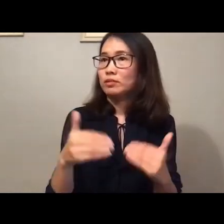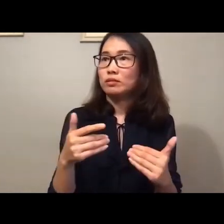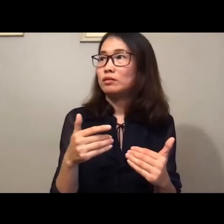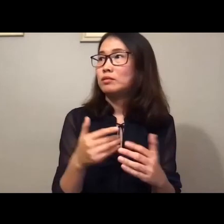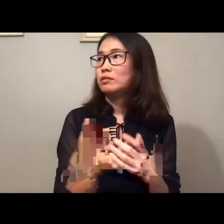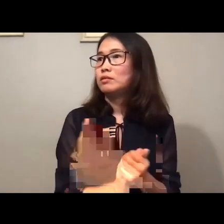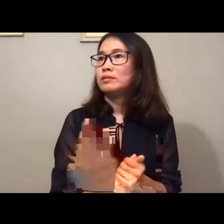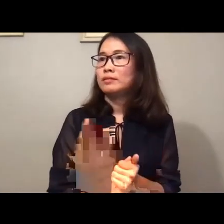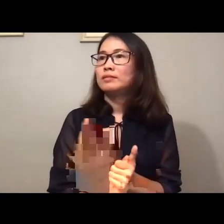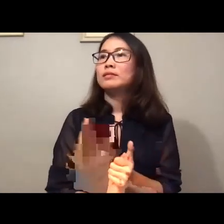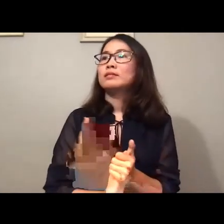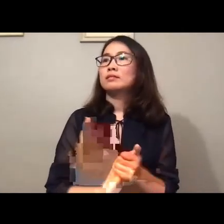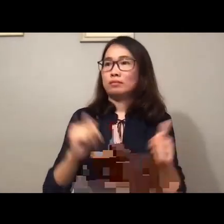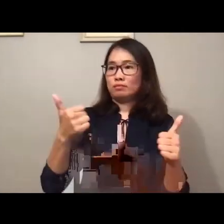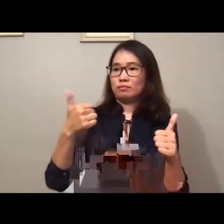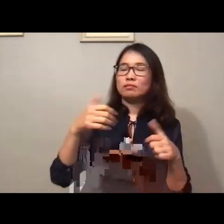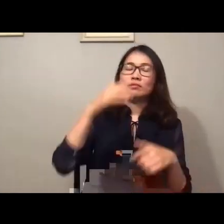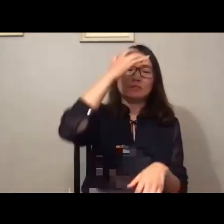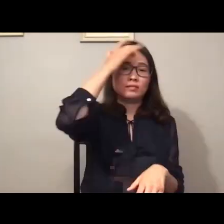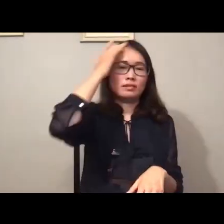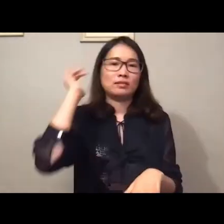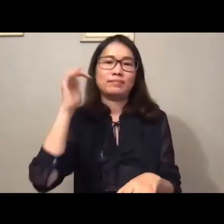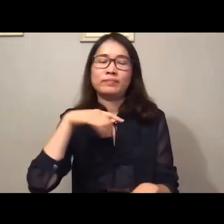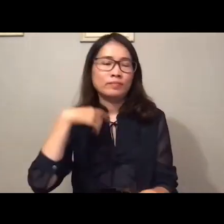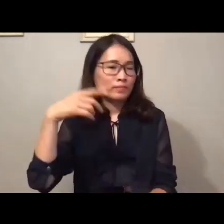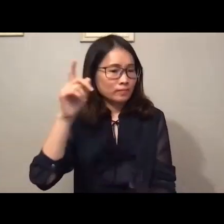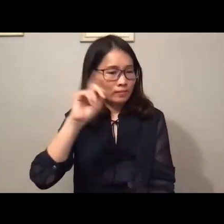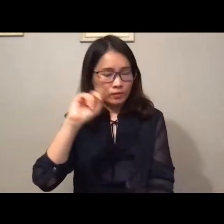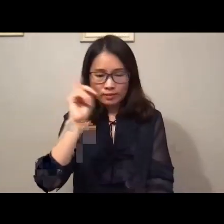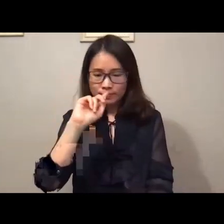So, Kathy, I'm good to go.